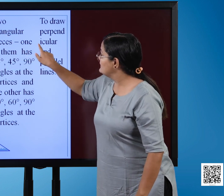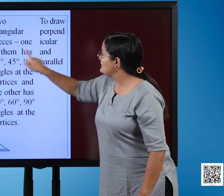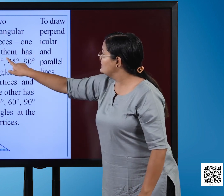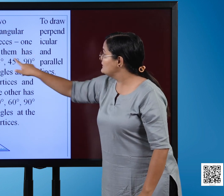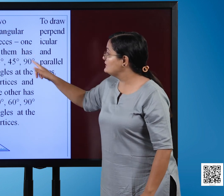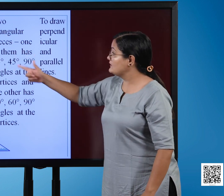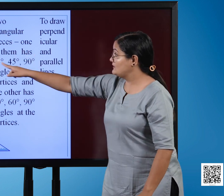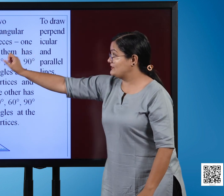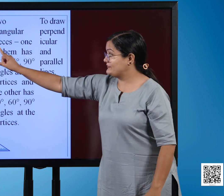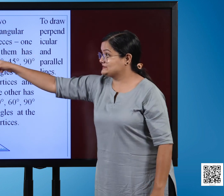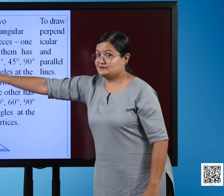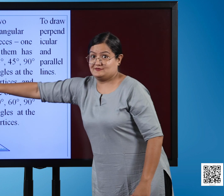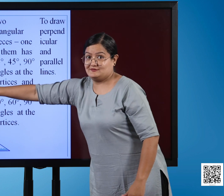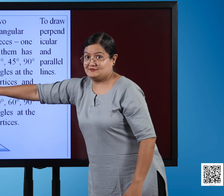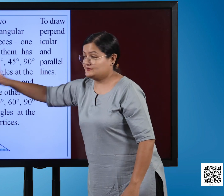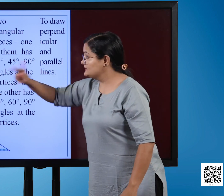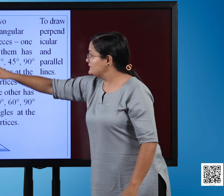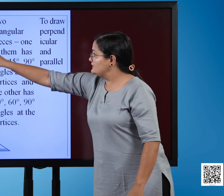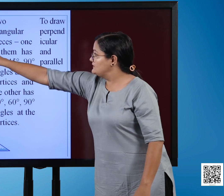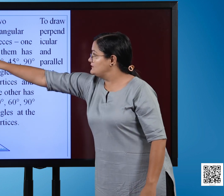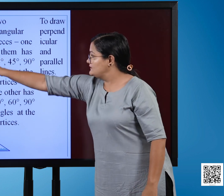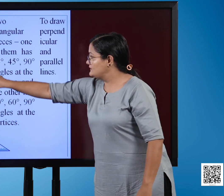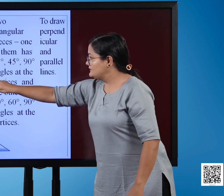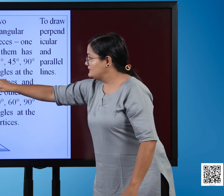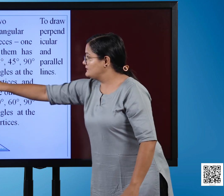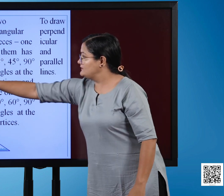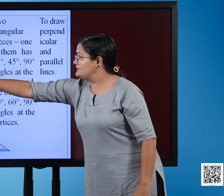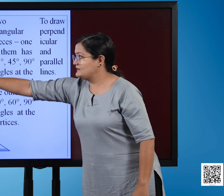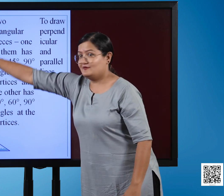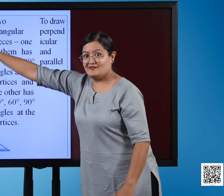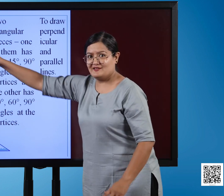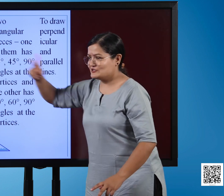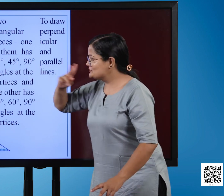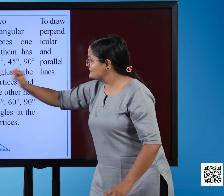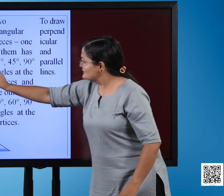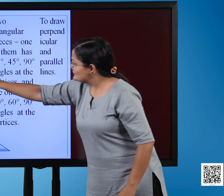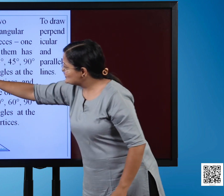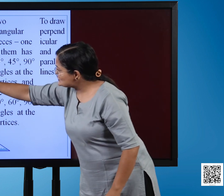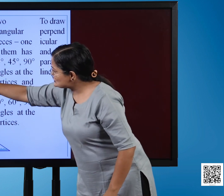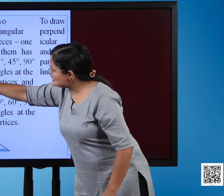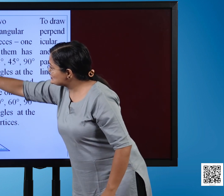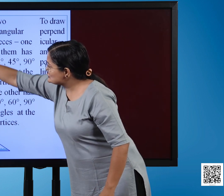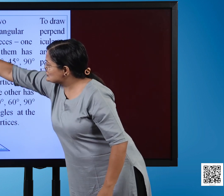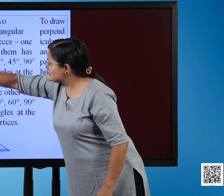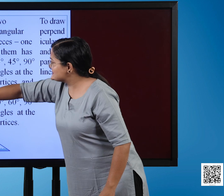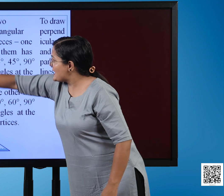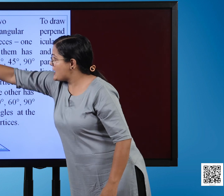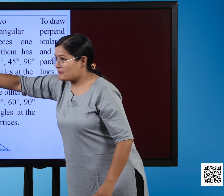One of them has 45 degrees, 90-degree angles at the vertices, and the other has